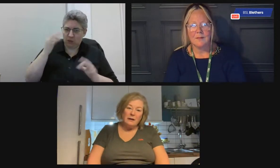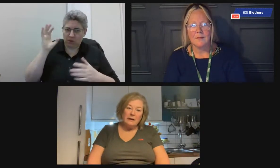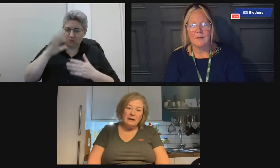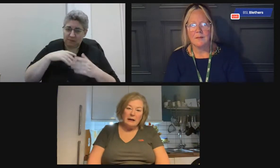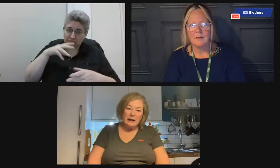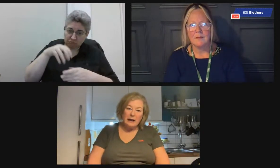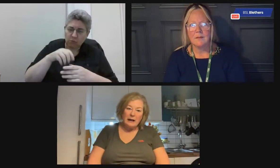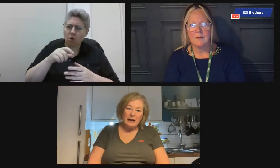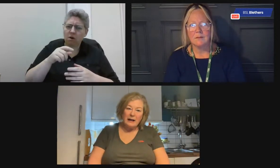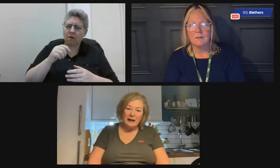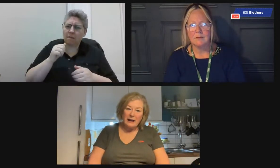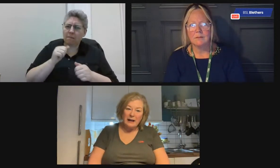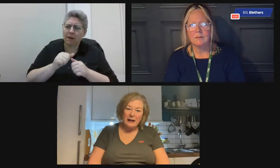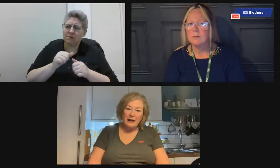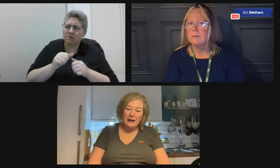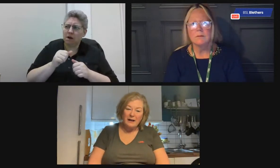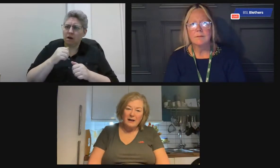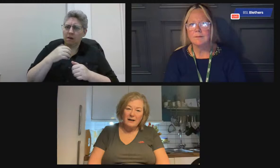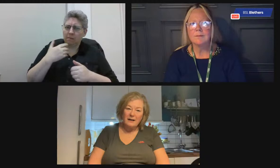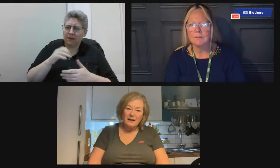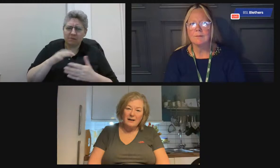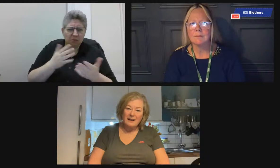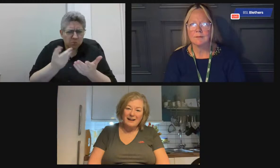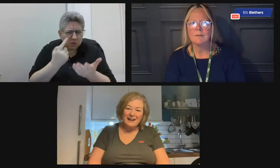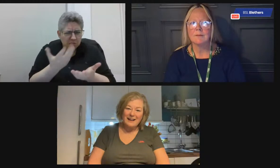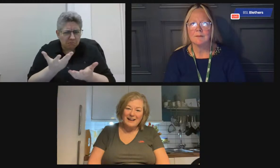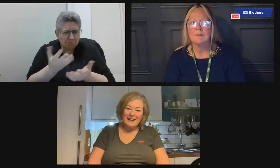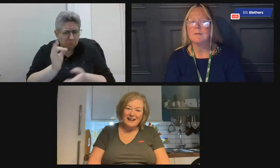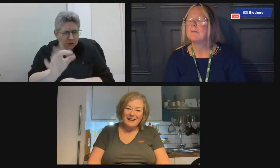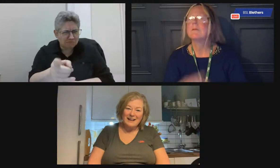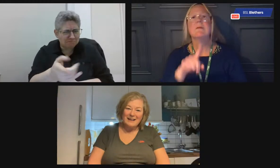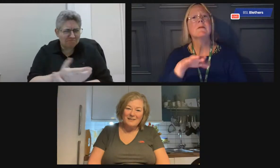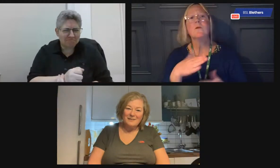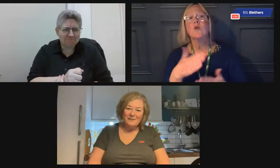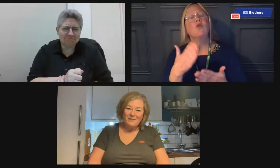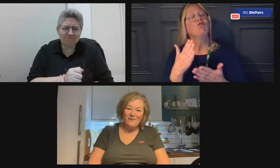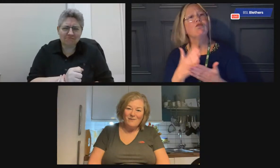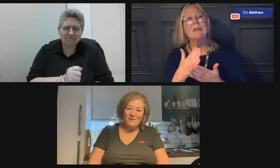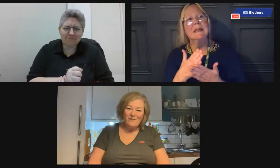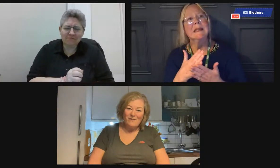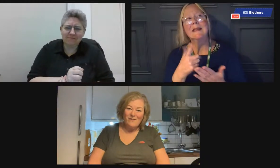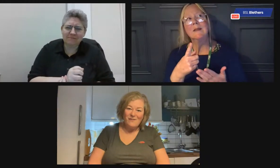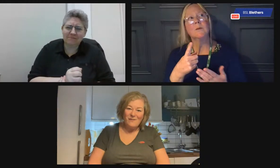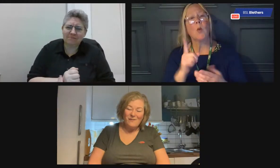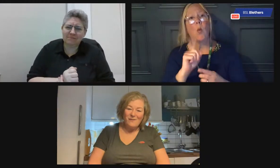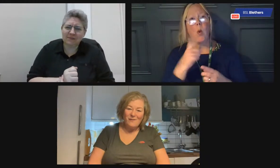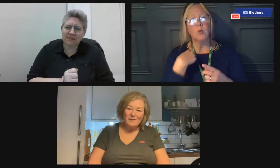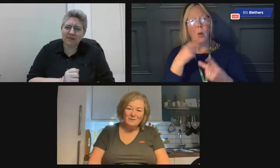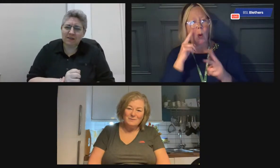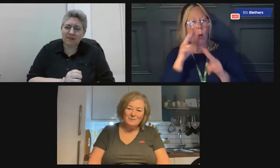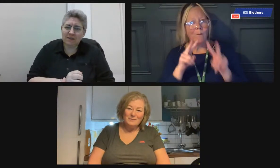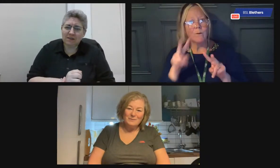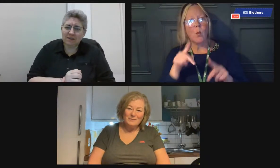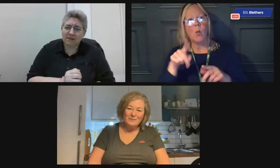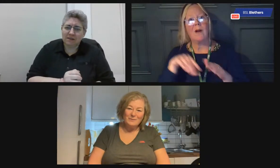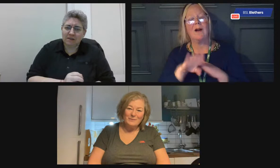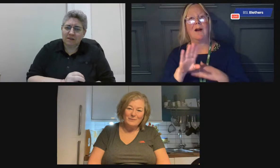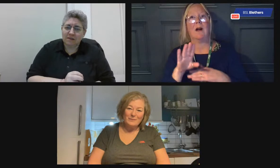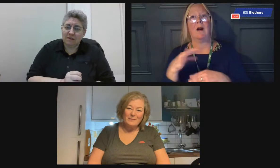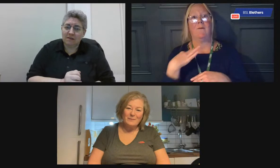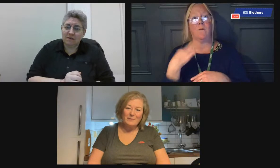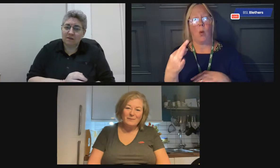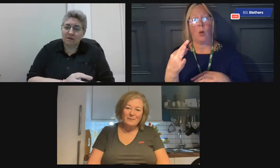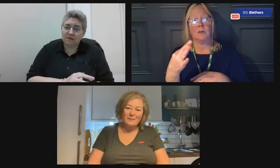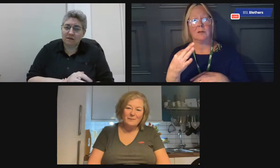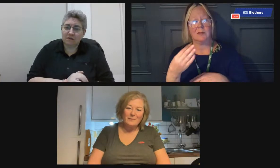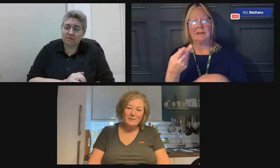ask Nikki, what about volunteers who've got no experience of cancer? Are they welcome, or can you tell us more about that? Really,